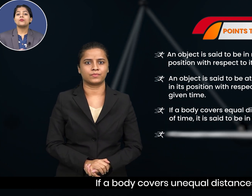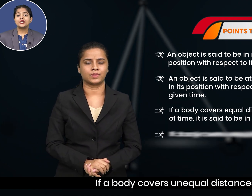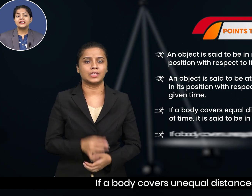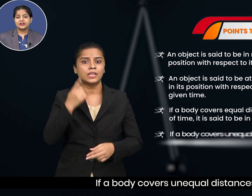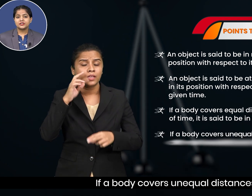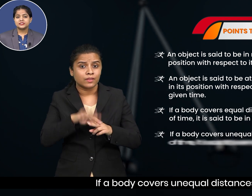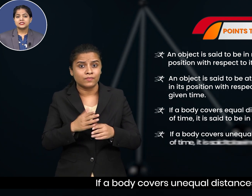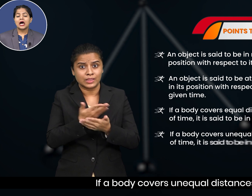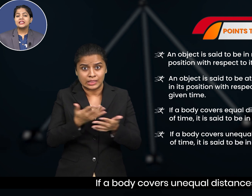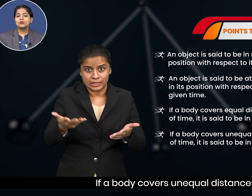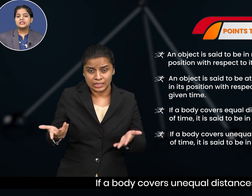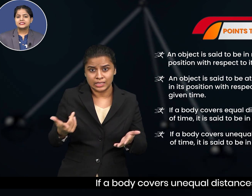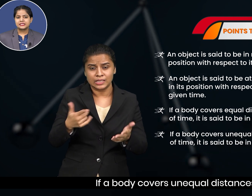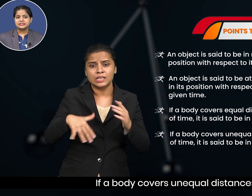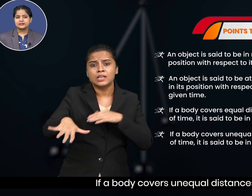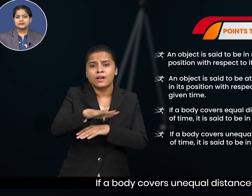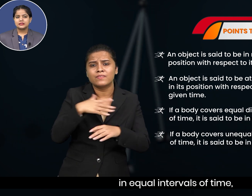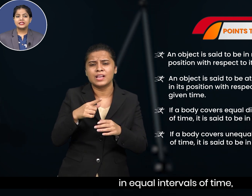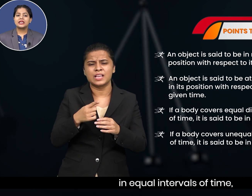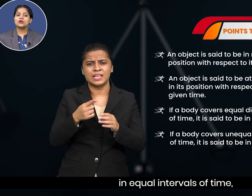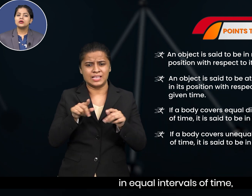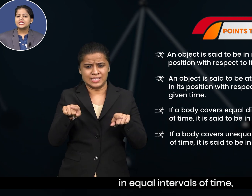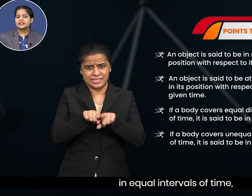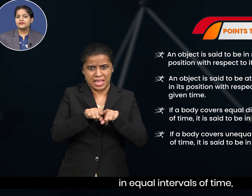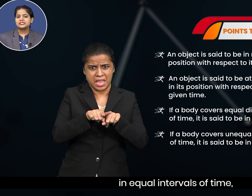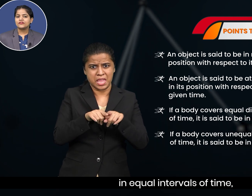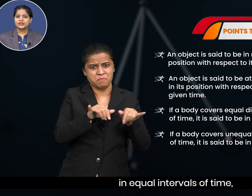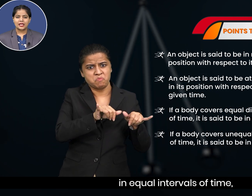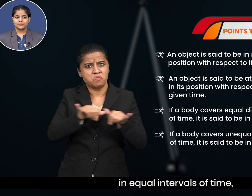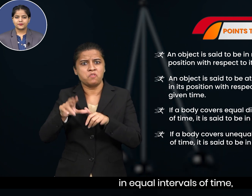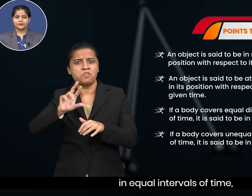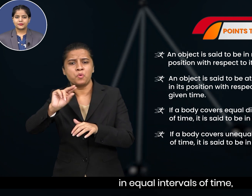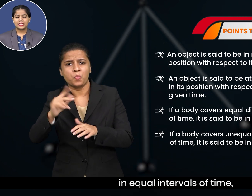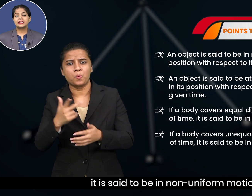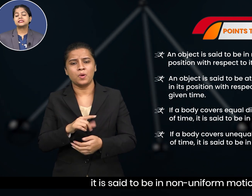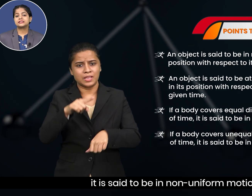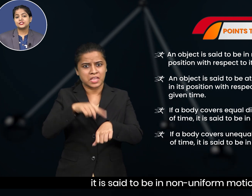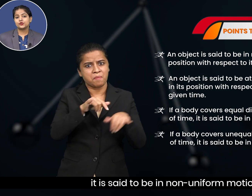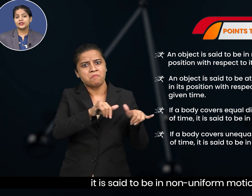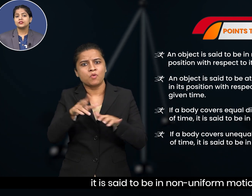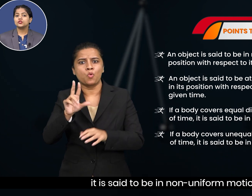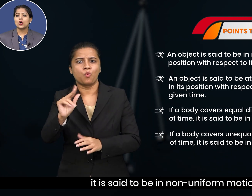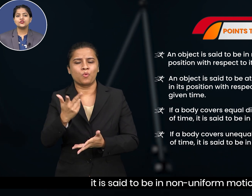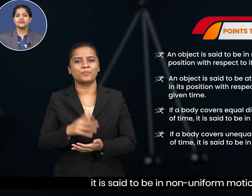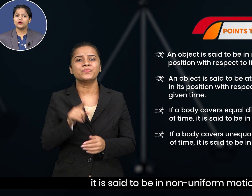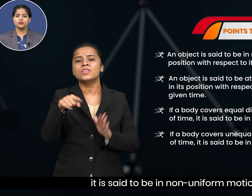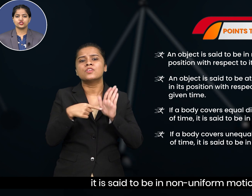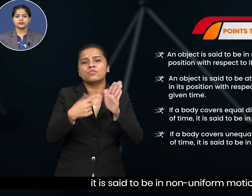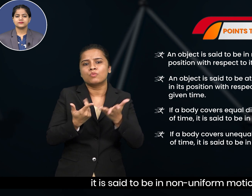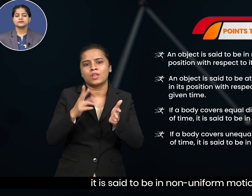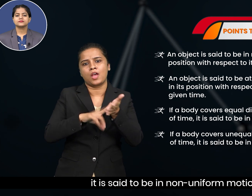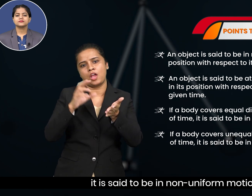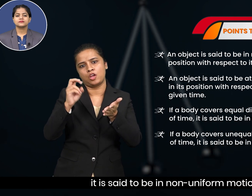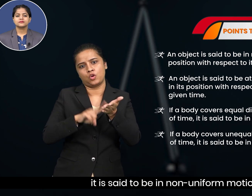If a body covers unequal distances in equal intervals of time, it is said to be in non-uniform